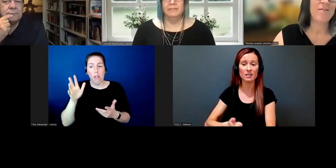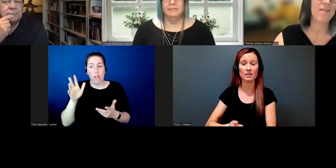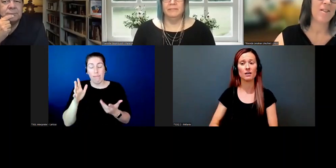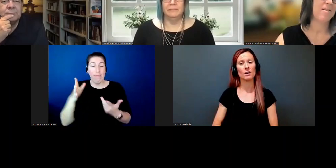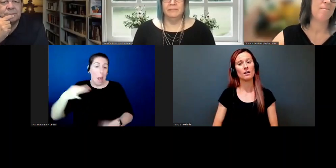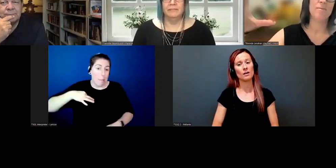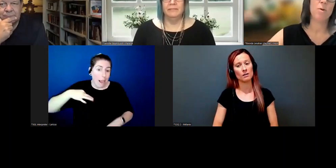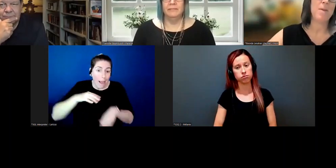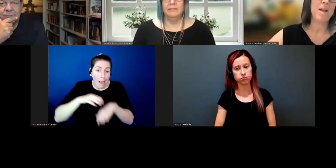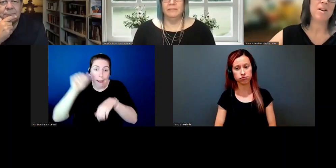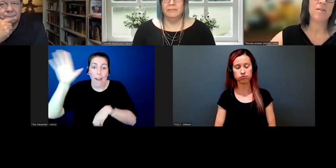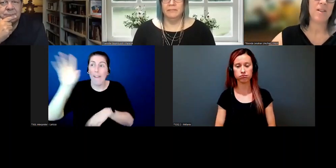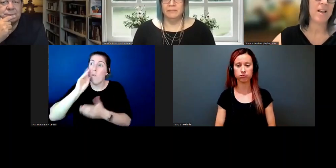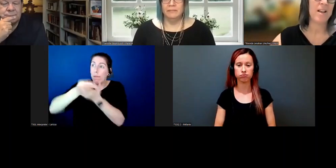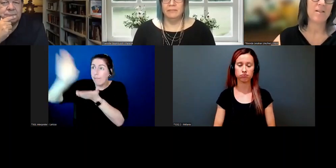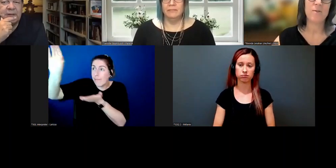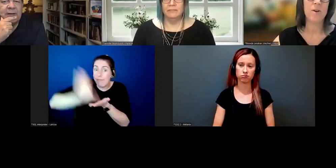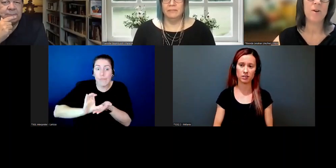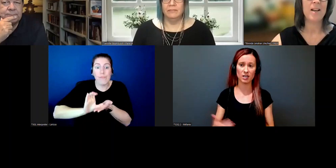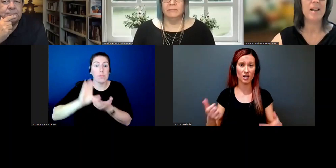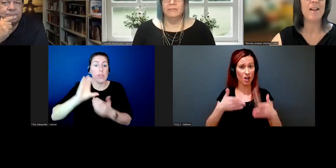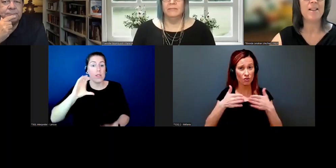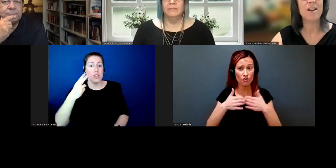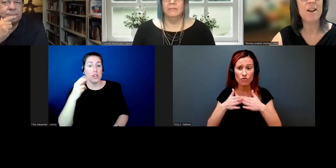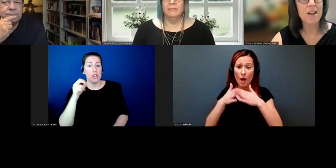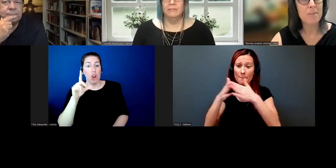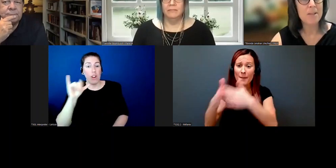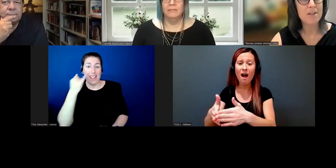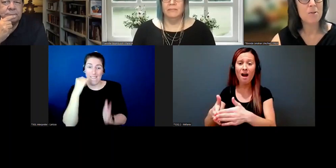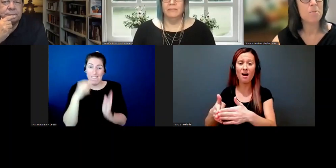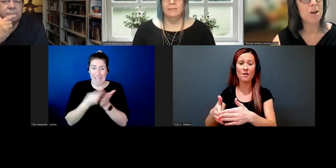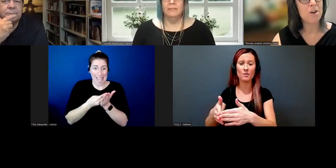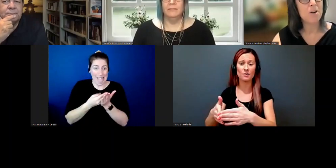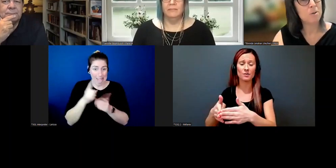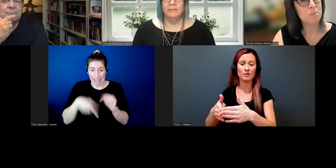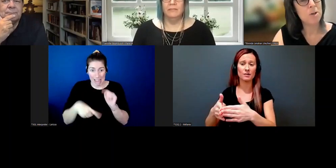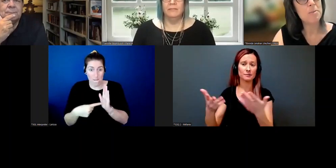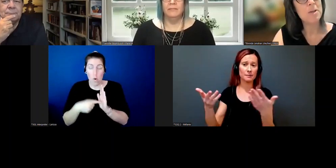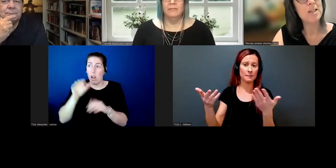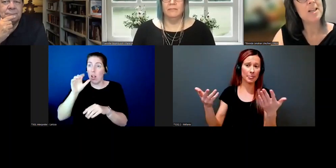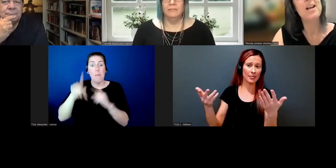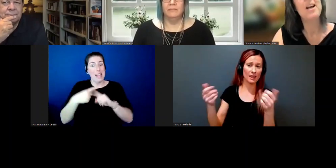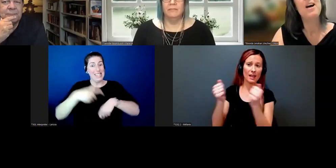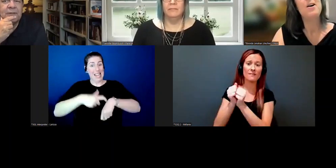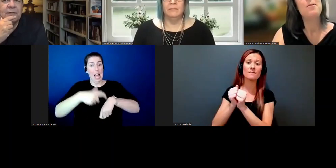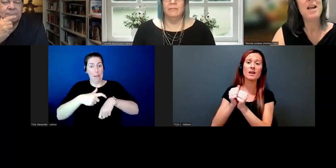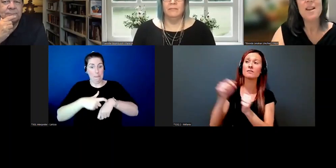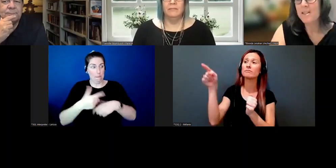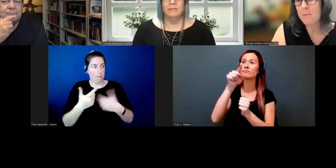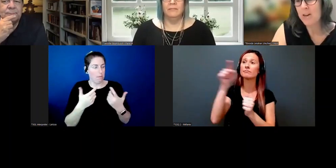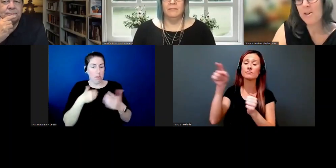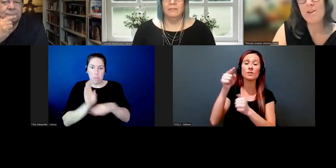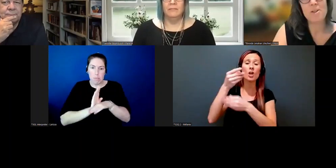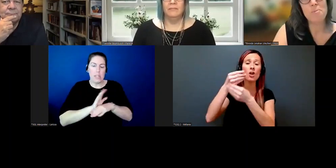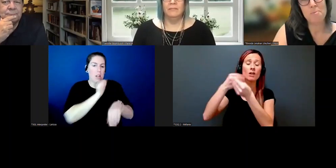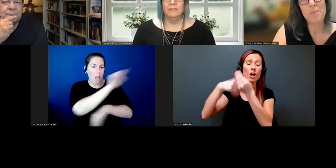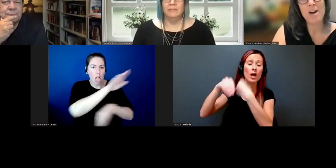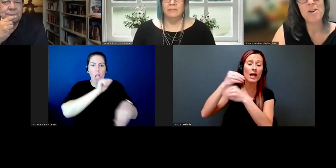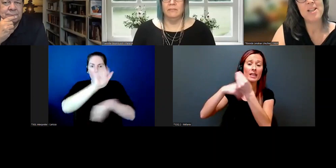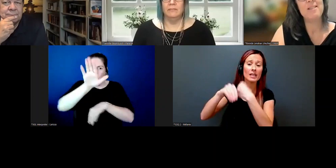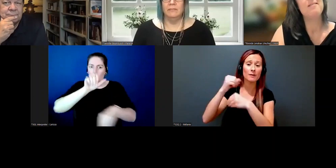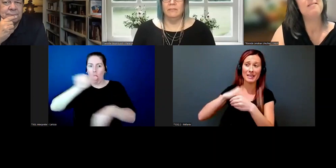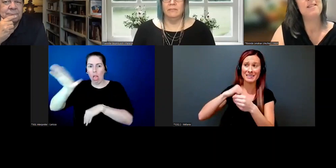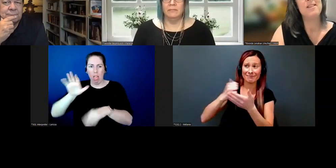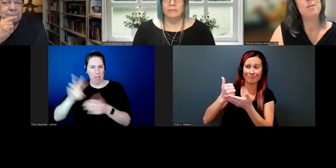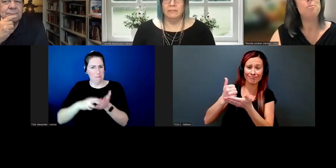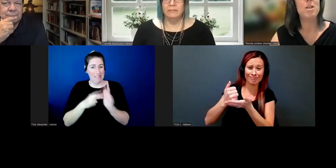charity for the remainder if they can't afford it. And that time is also a barrier to employment. And it's a barrier to